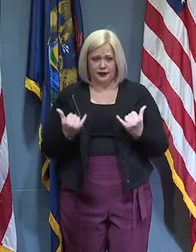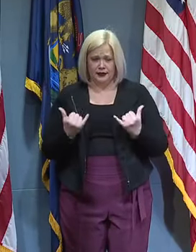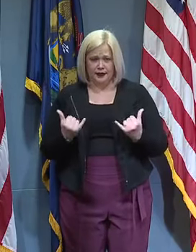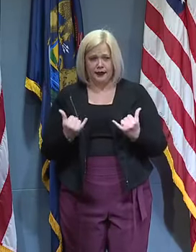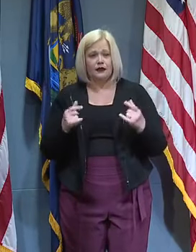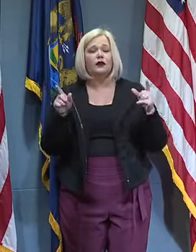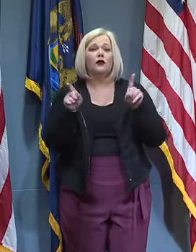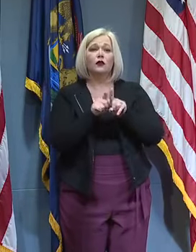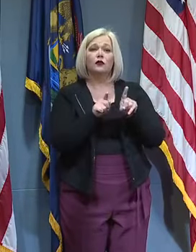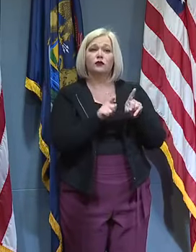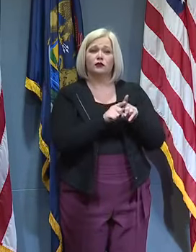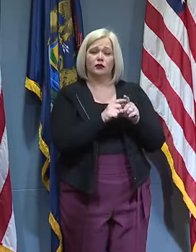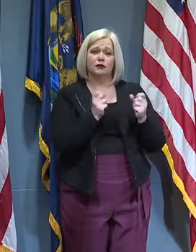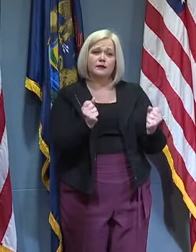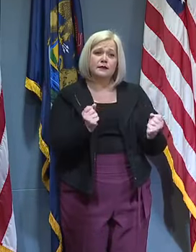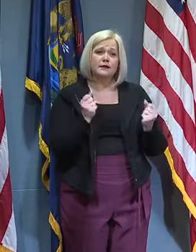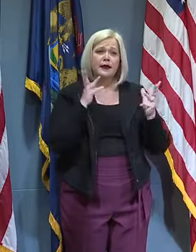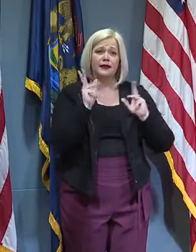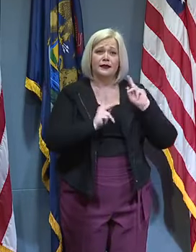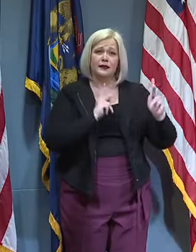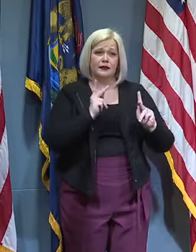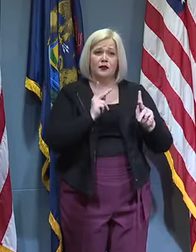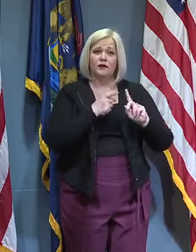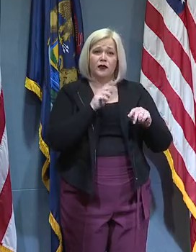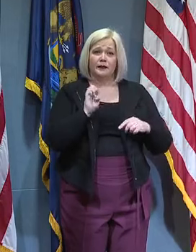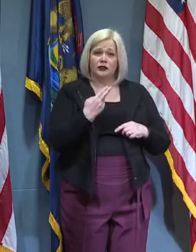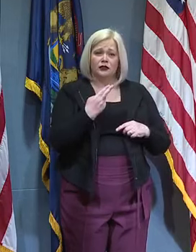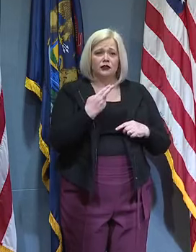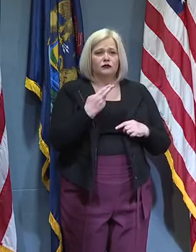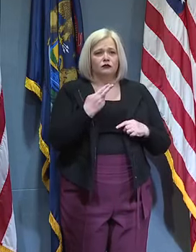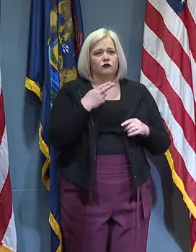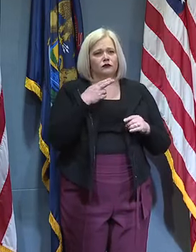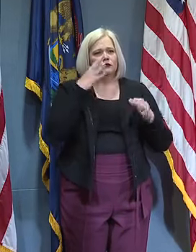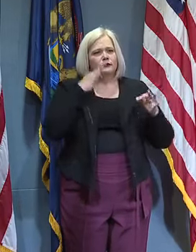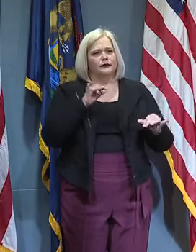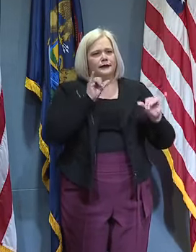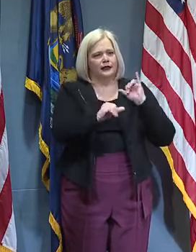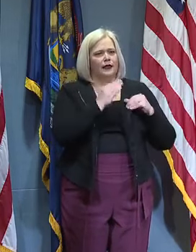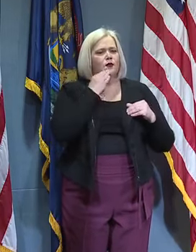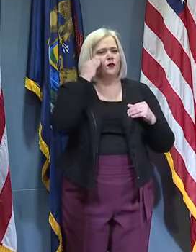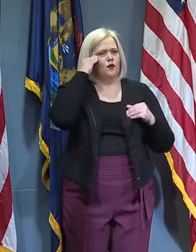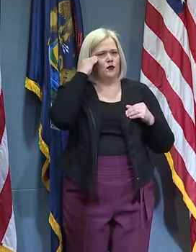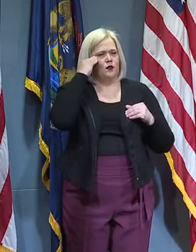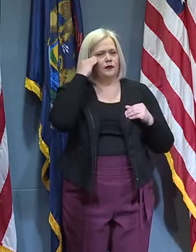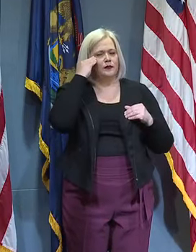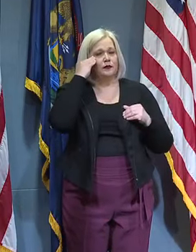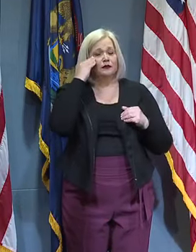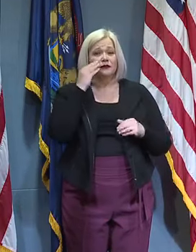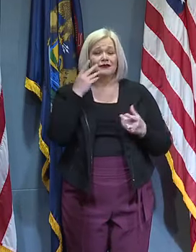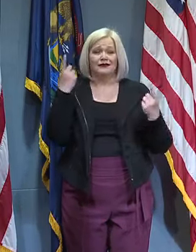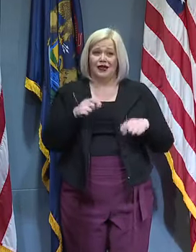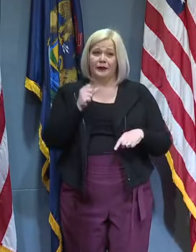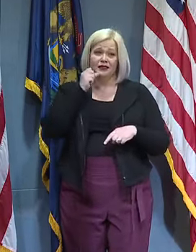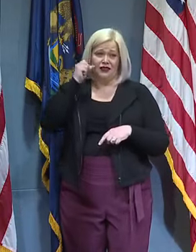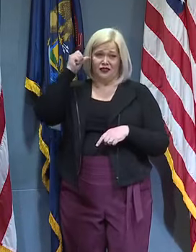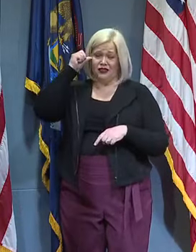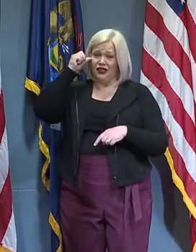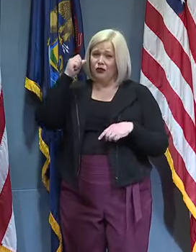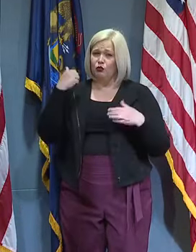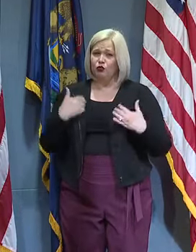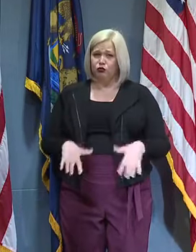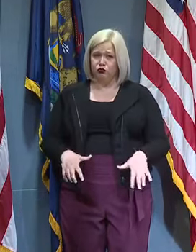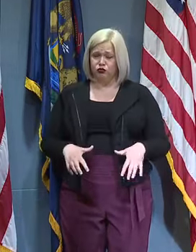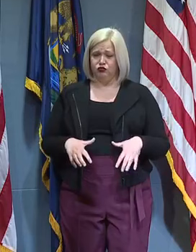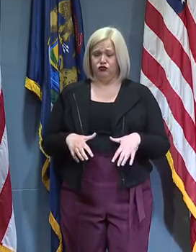millions of Michiganders who did their part by staying home. Yesterday's scene at the Capitol was disturbing, to be quite